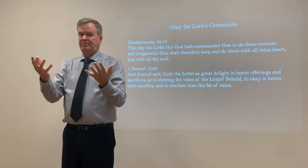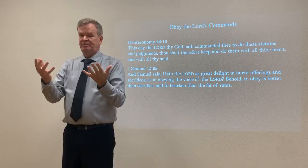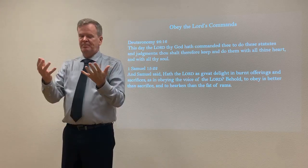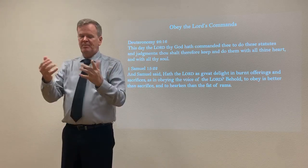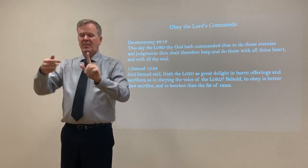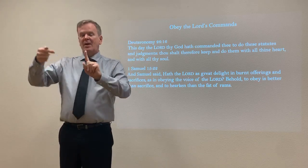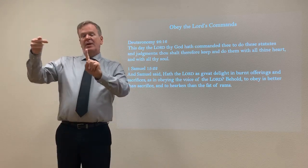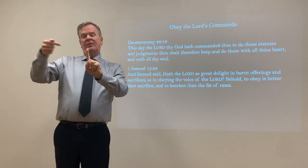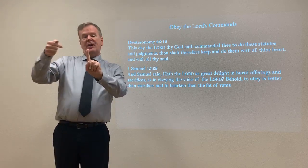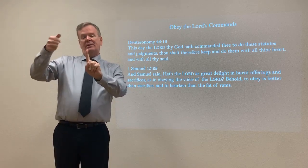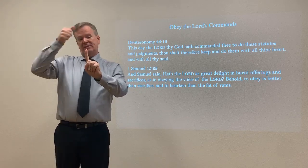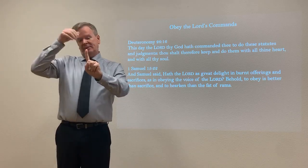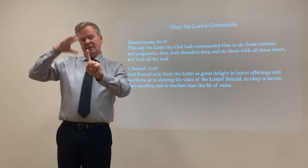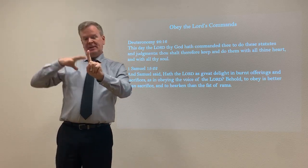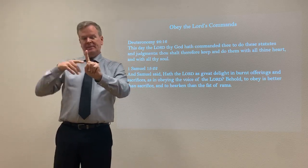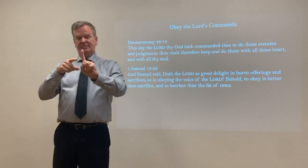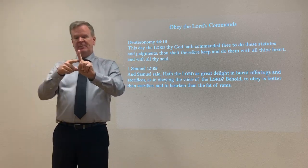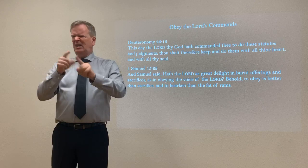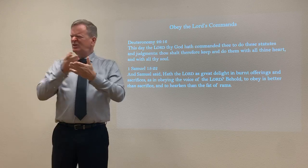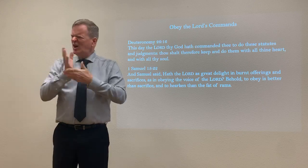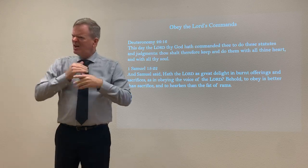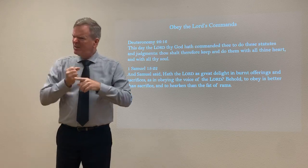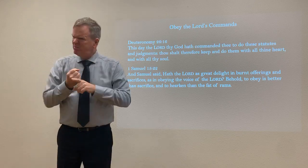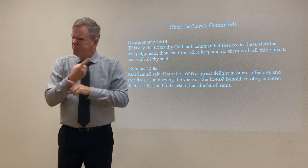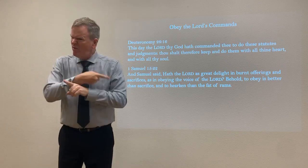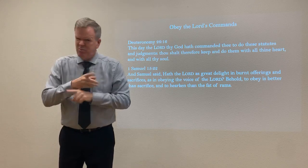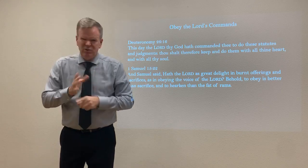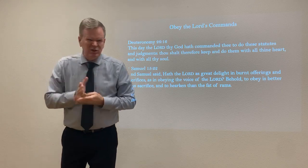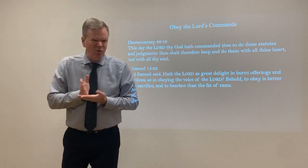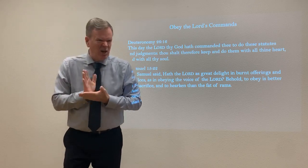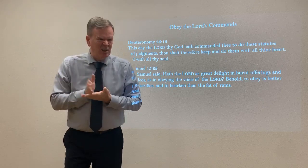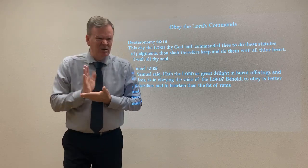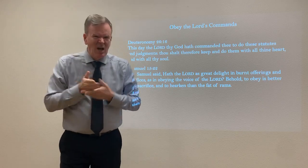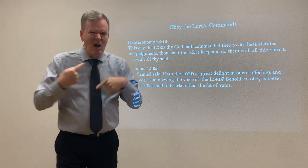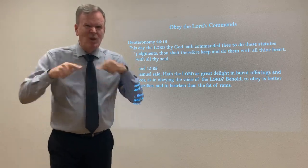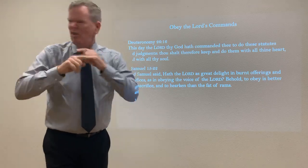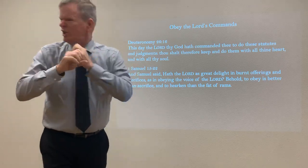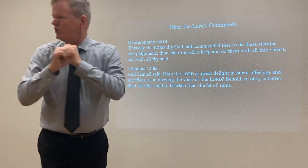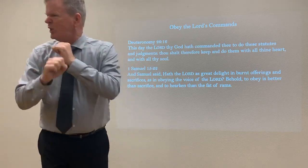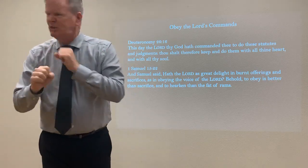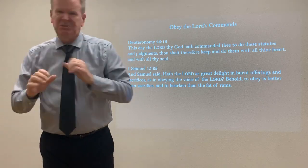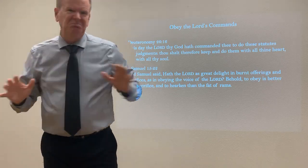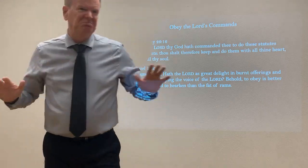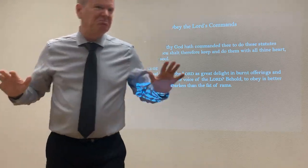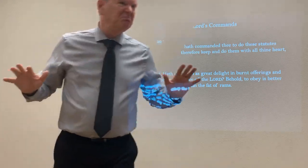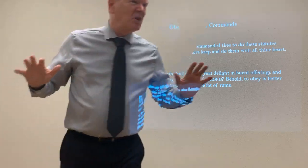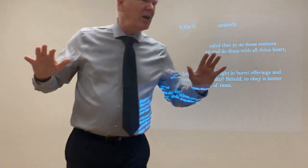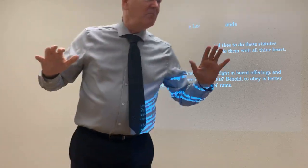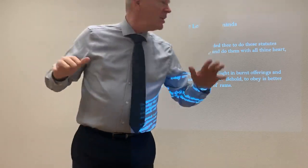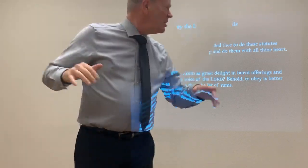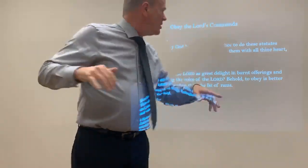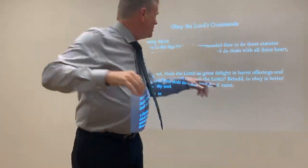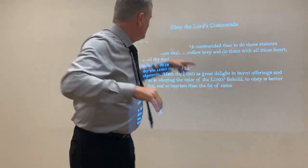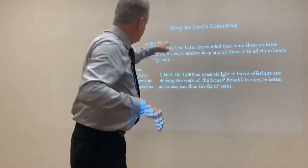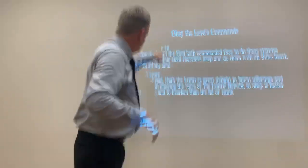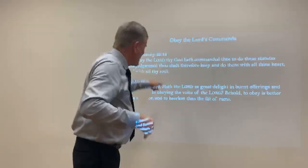came to my mind. What he did is, is it okay if I go off point a little bit? Is this all right? I'm going to stretch this class out a little bit. I don't have much material.